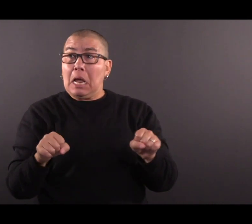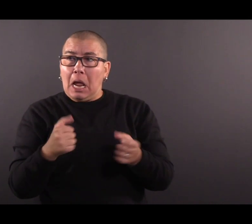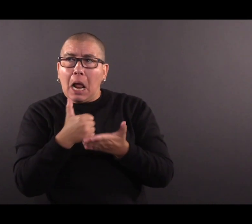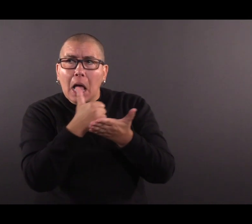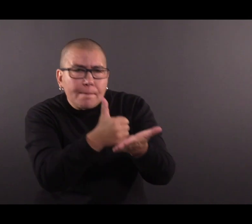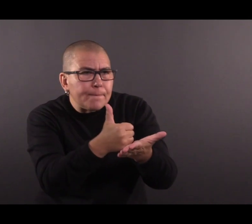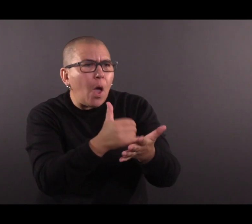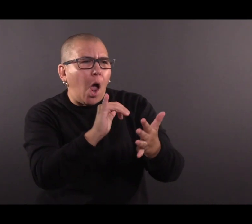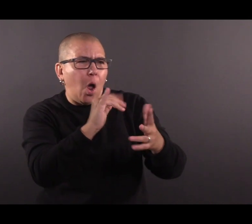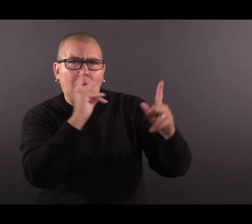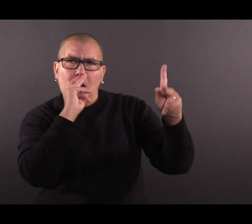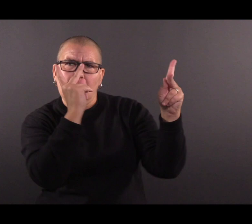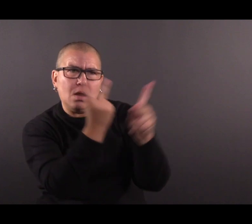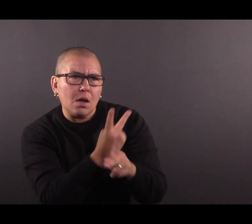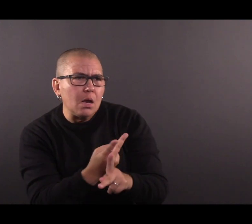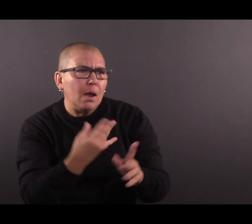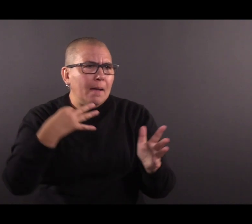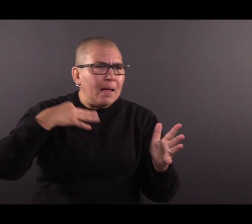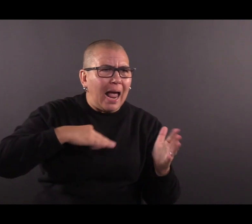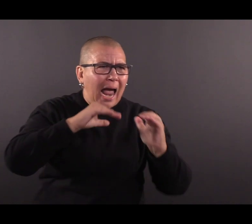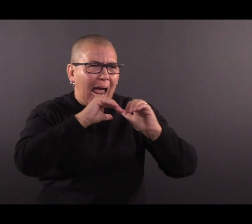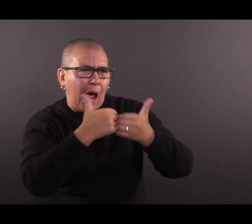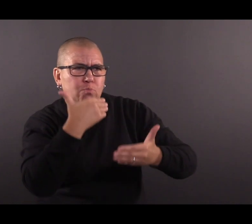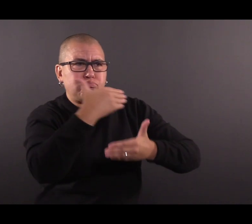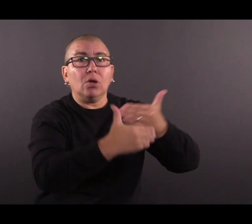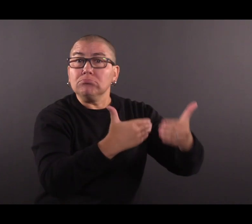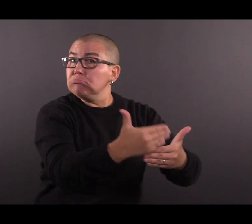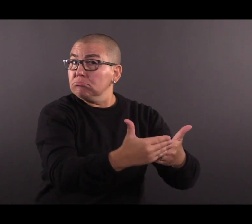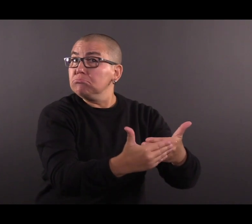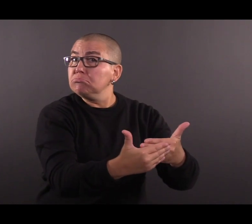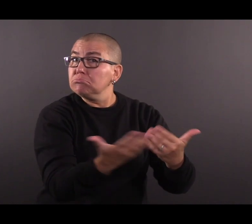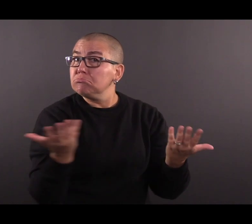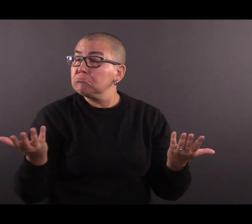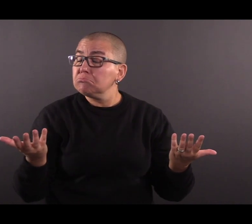providers to help you navigate the requirements.